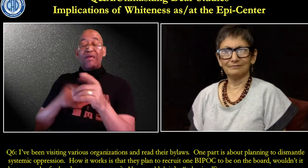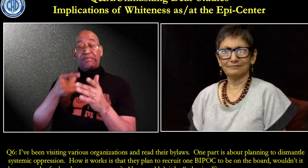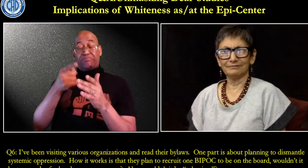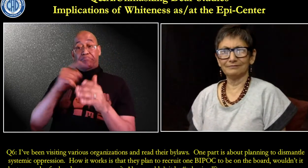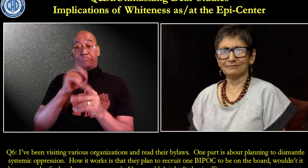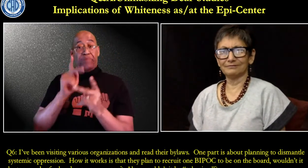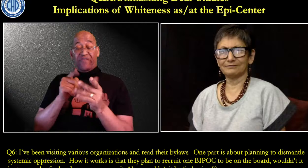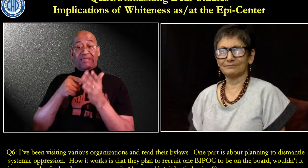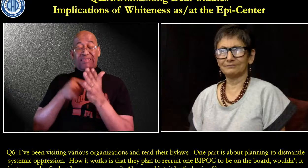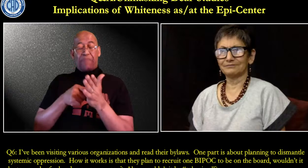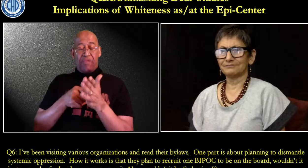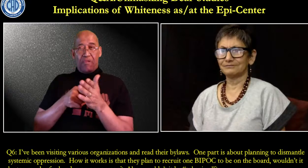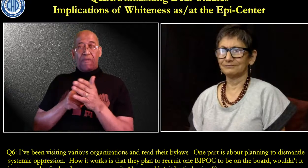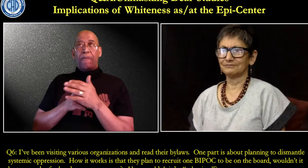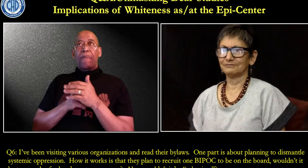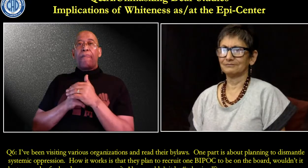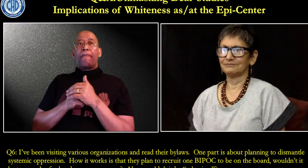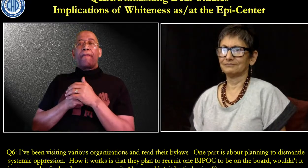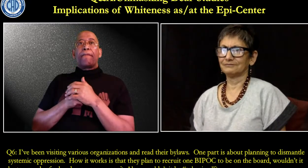Still.